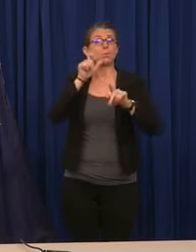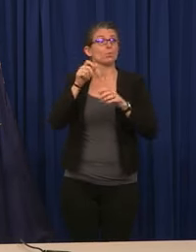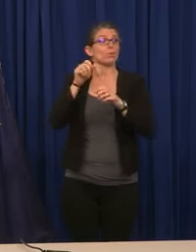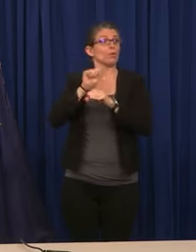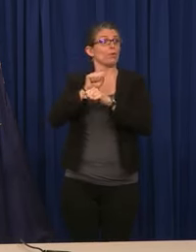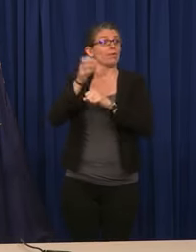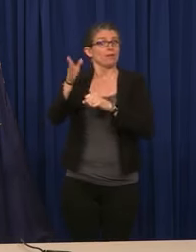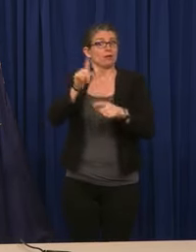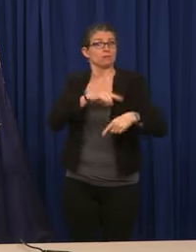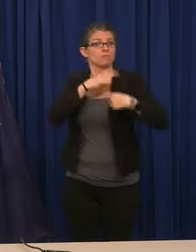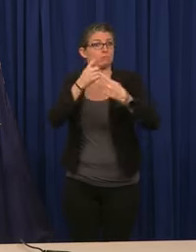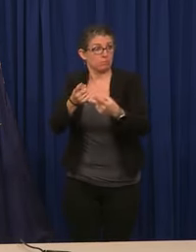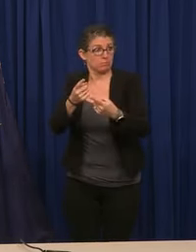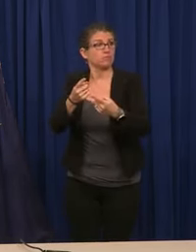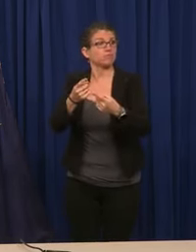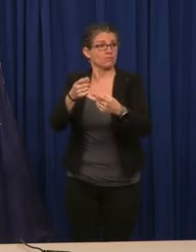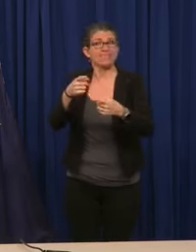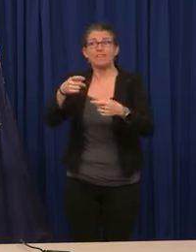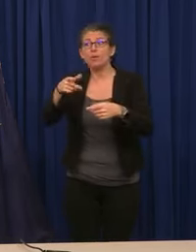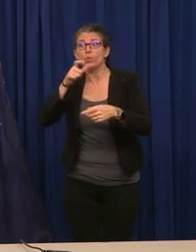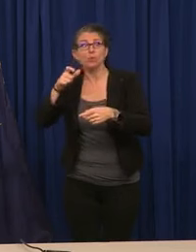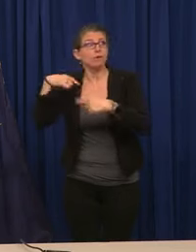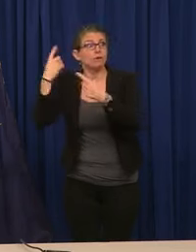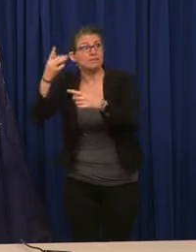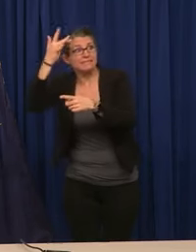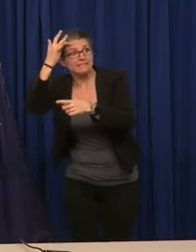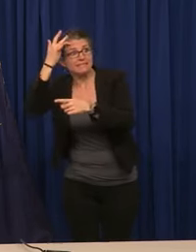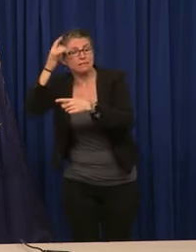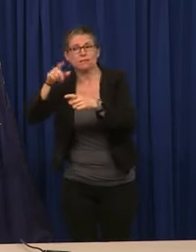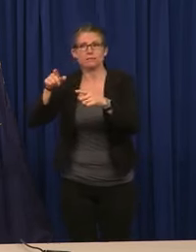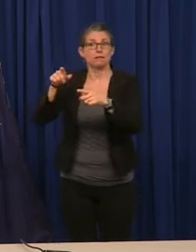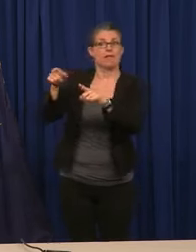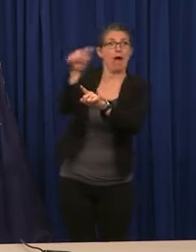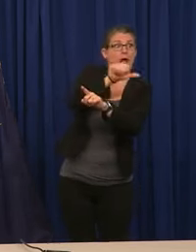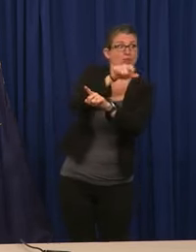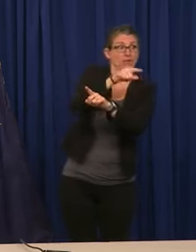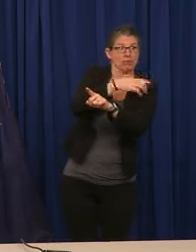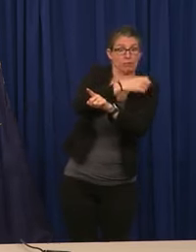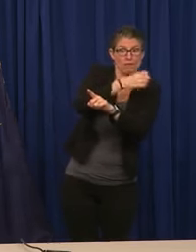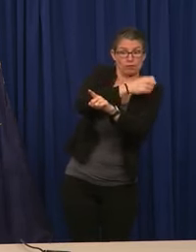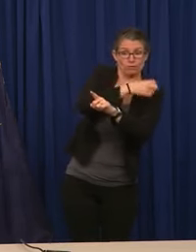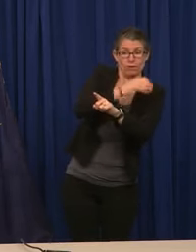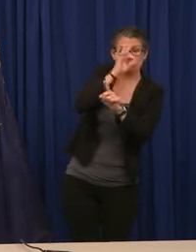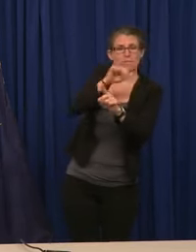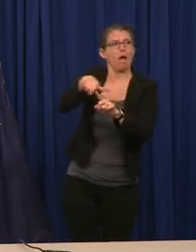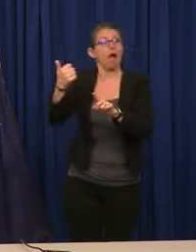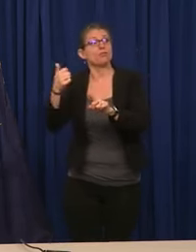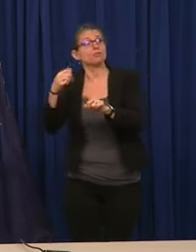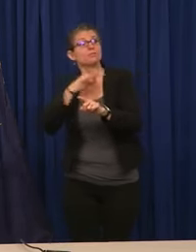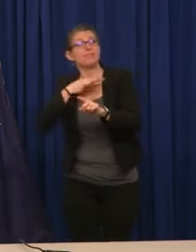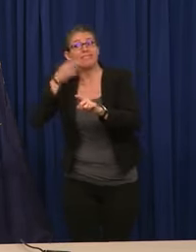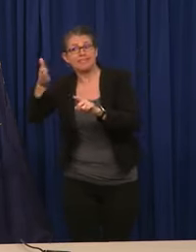In terms of the cases, at present, Maine CDC is reporting